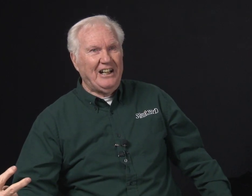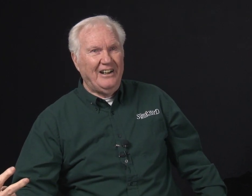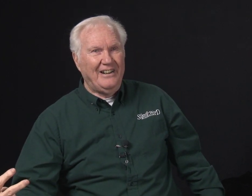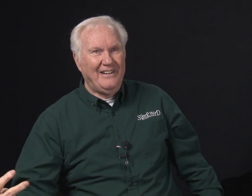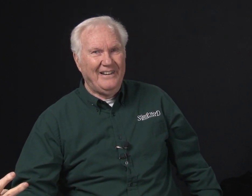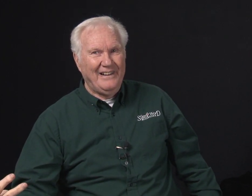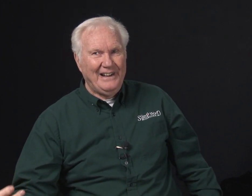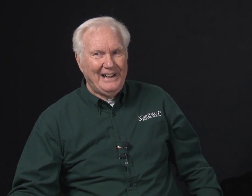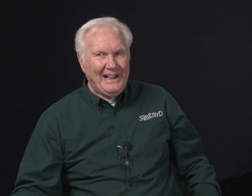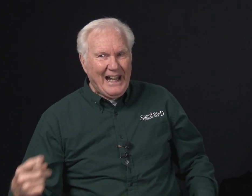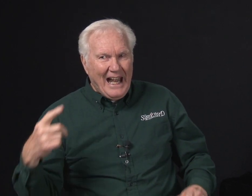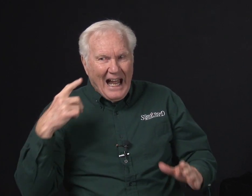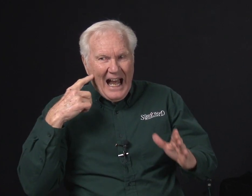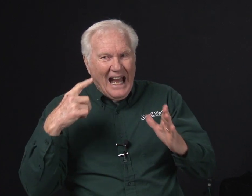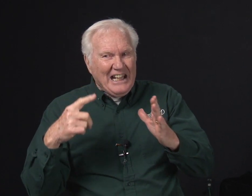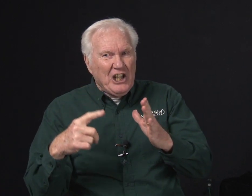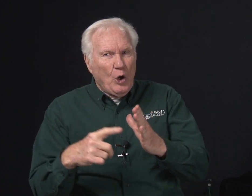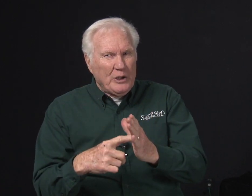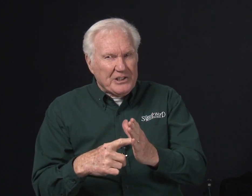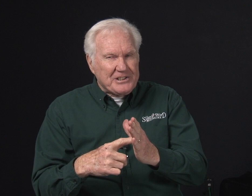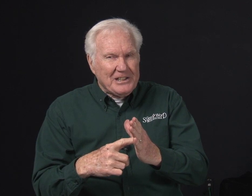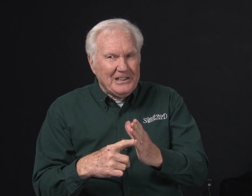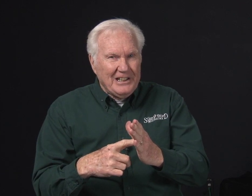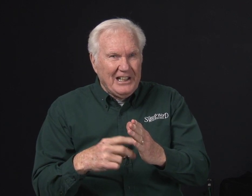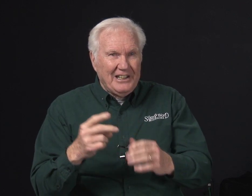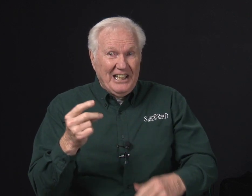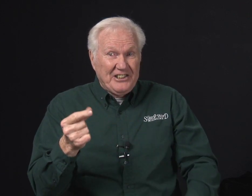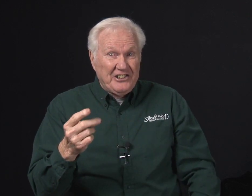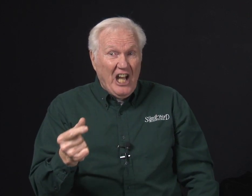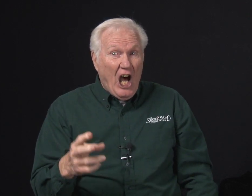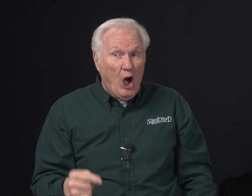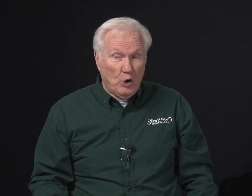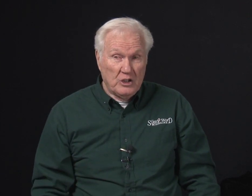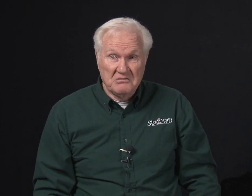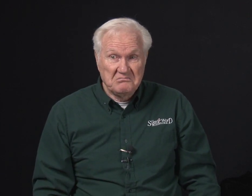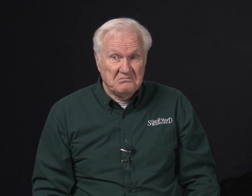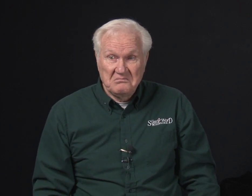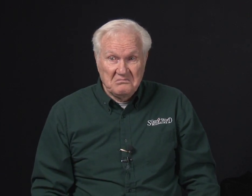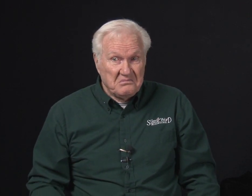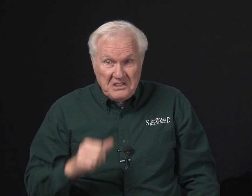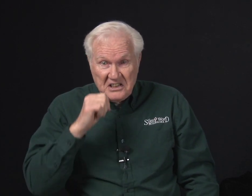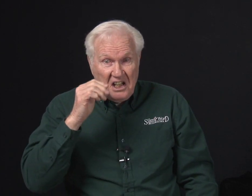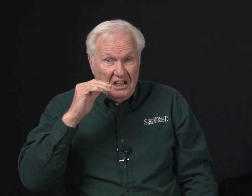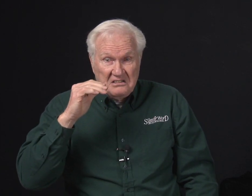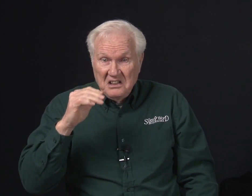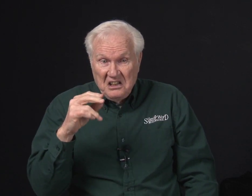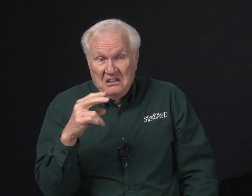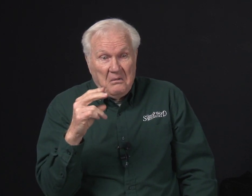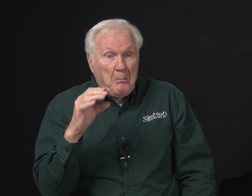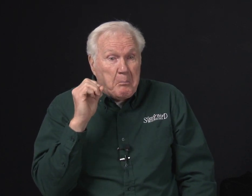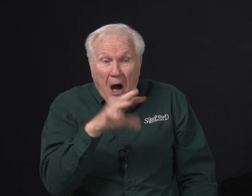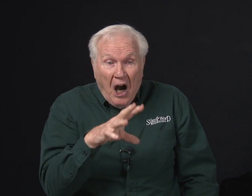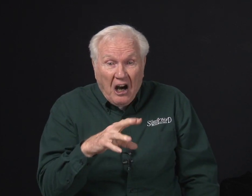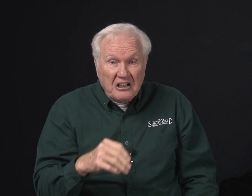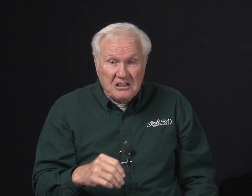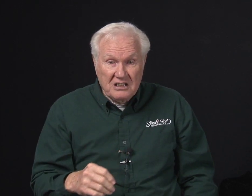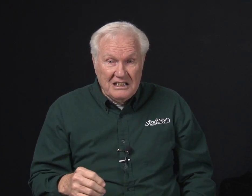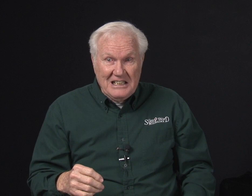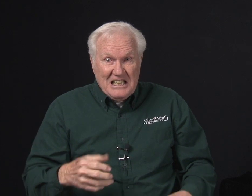there. I noticed that the dog did not bark. He